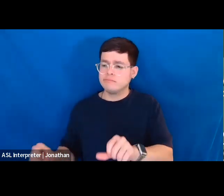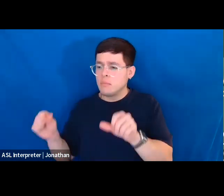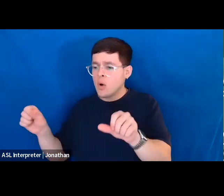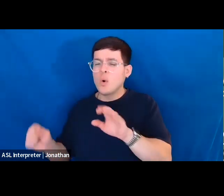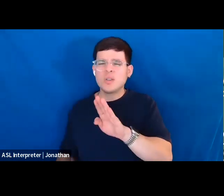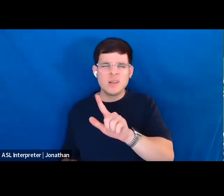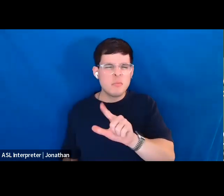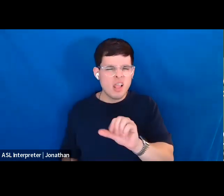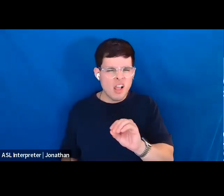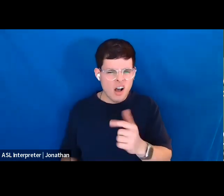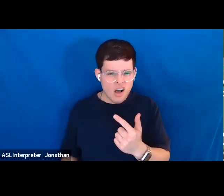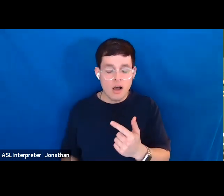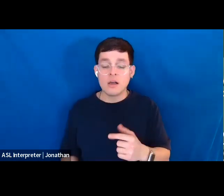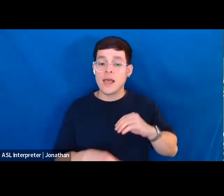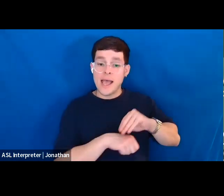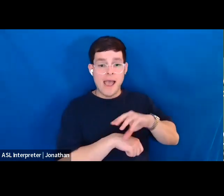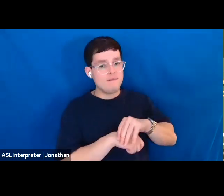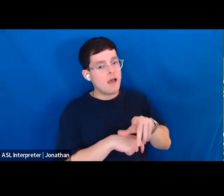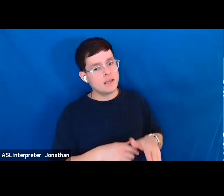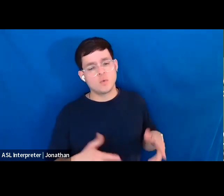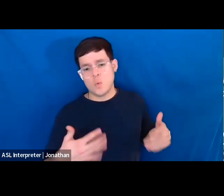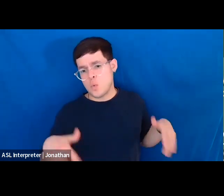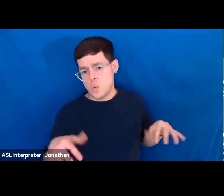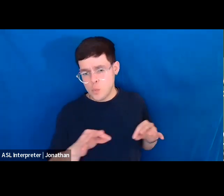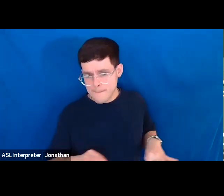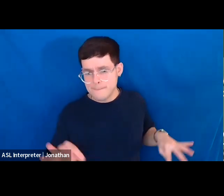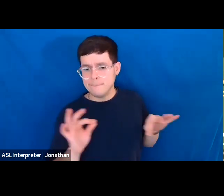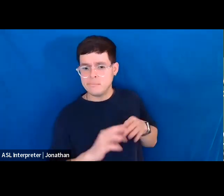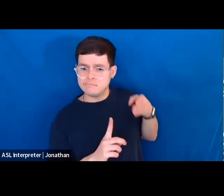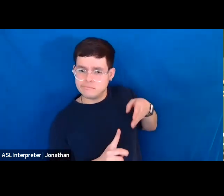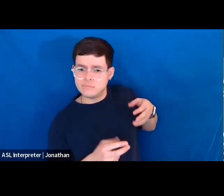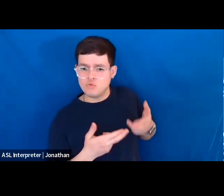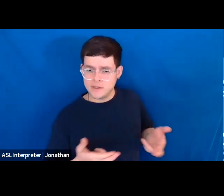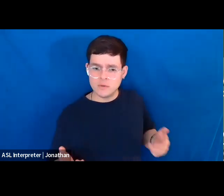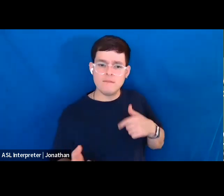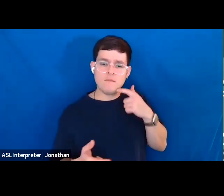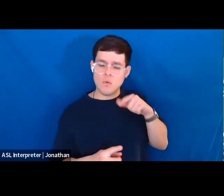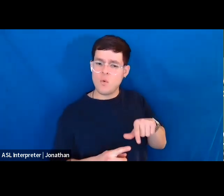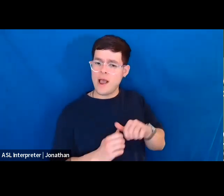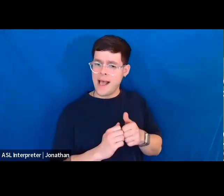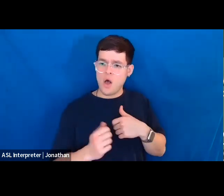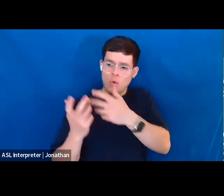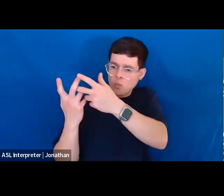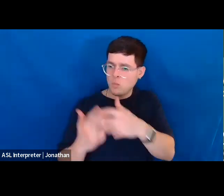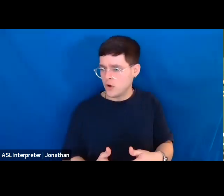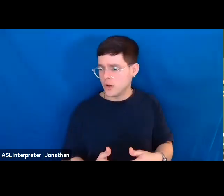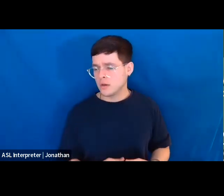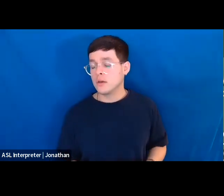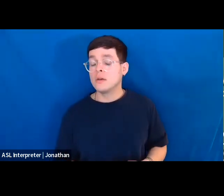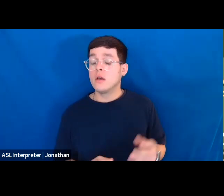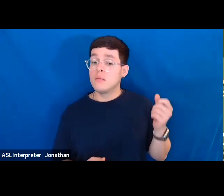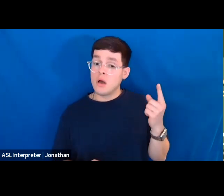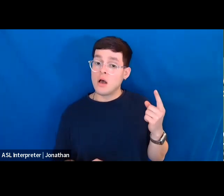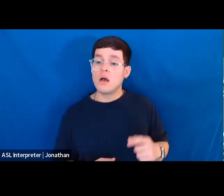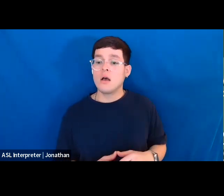And our advisors are a key resource for tools and how this is working. But by working